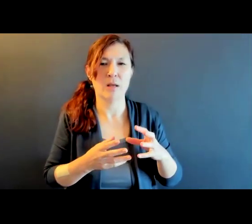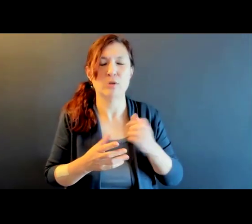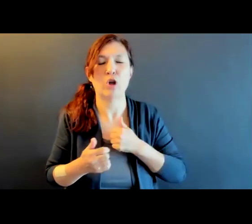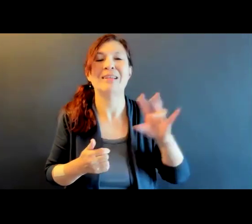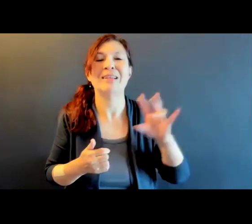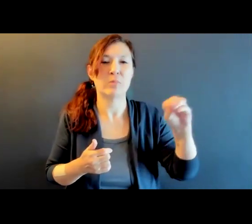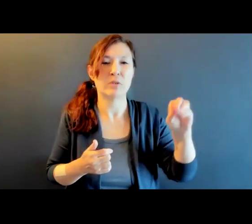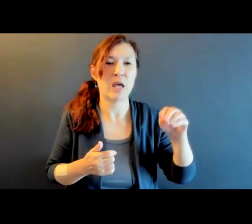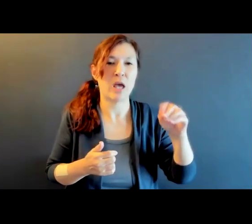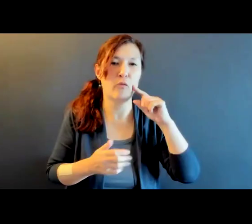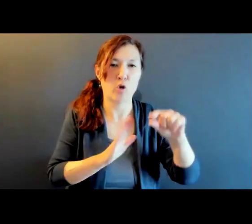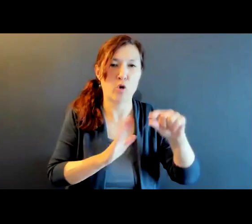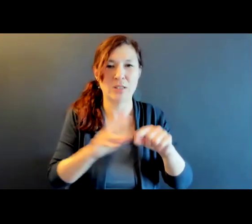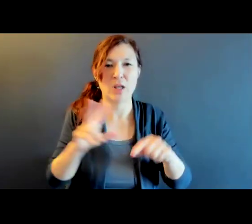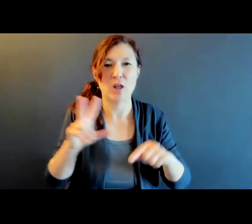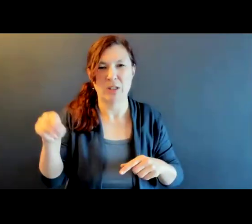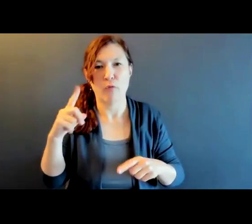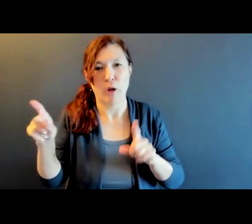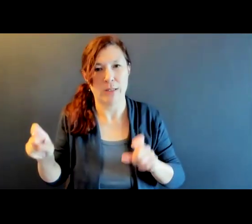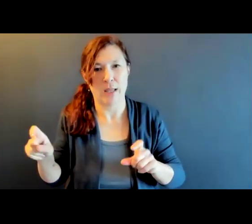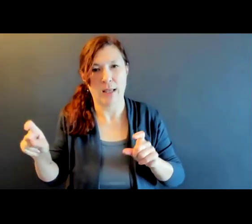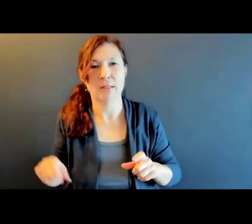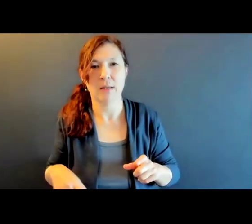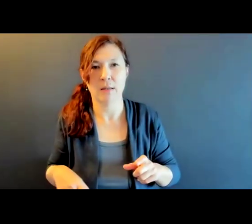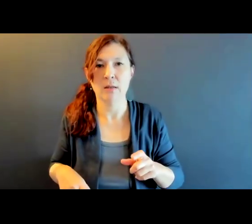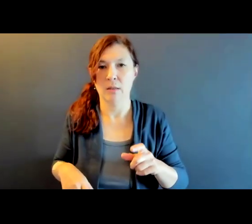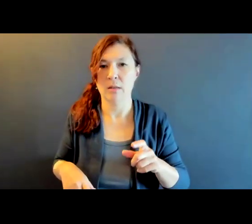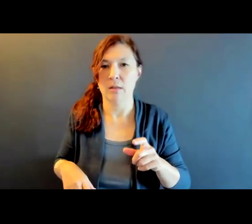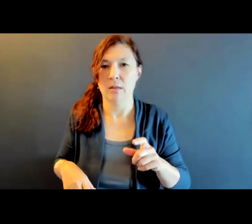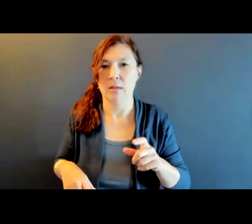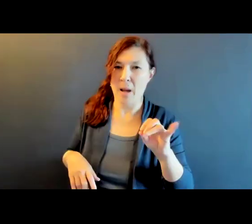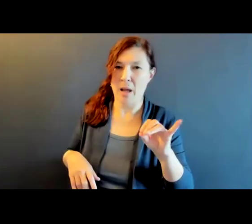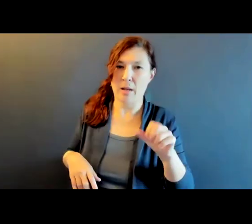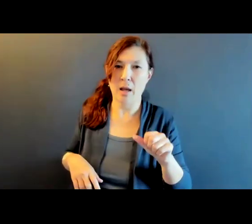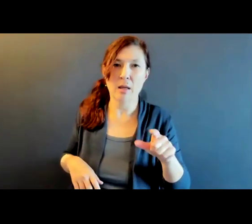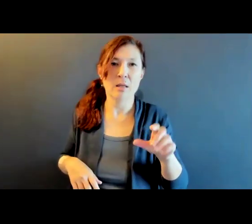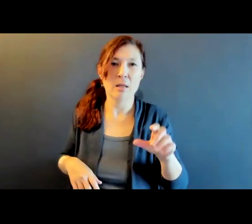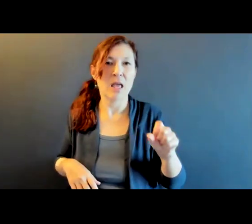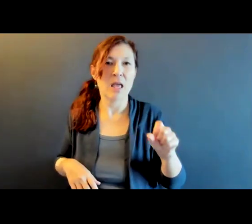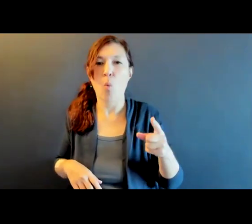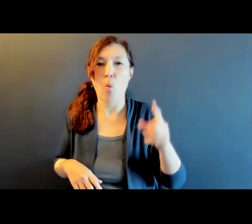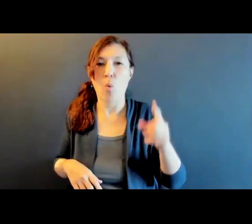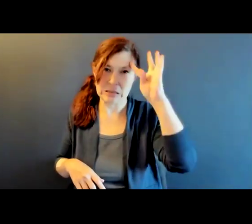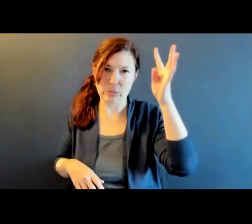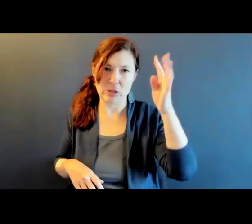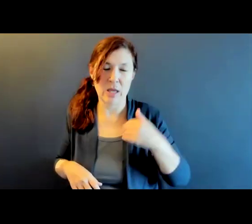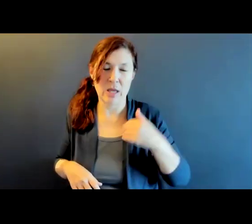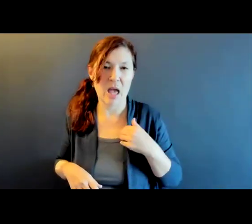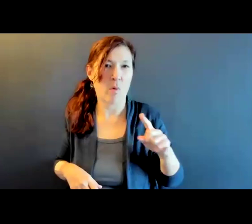about that. we did not run any simulations. The only simulations that were done were the ones that the task force